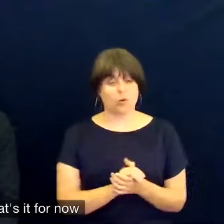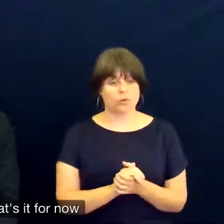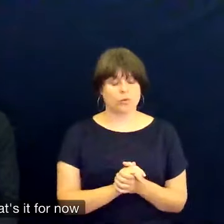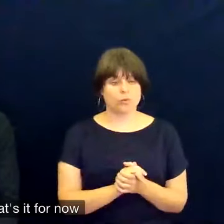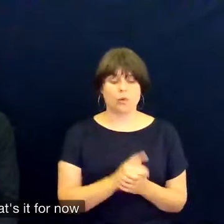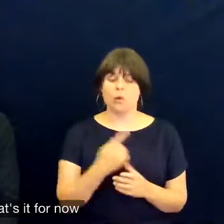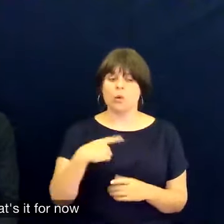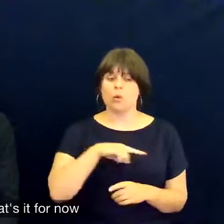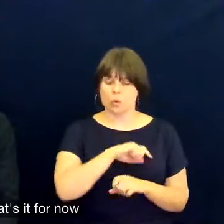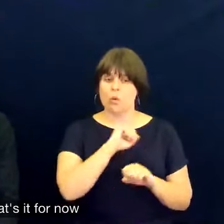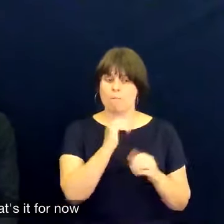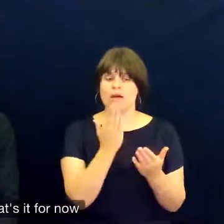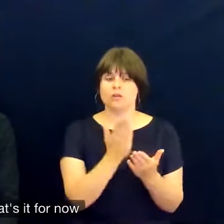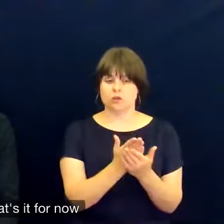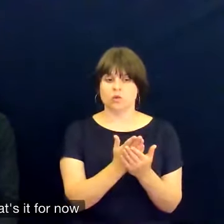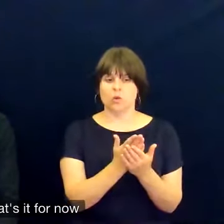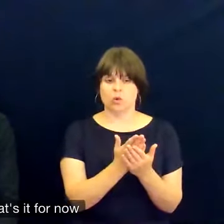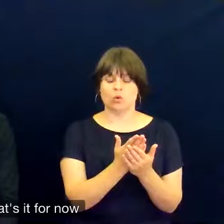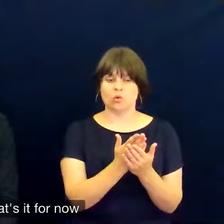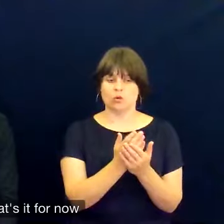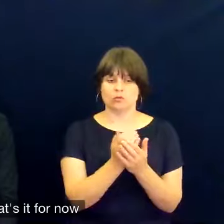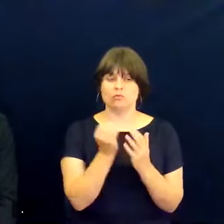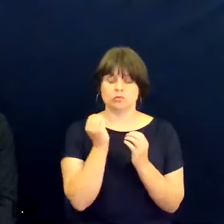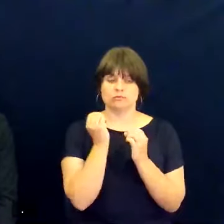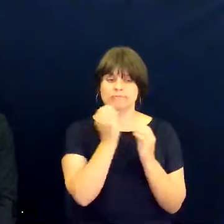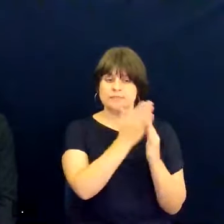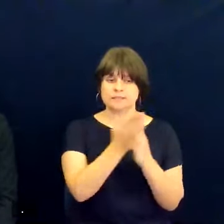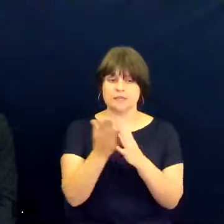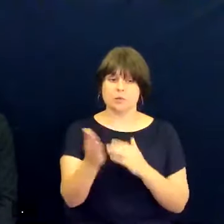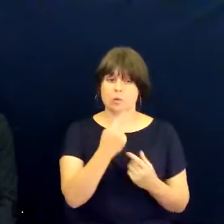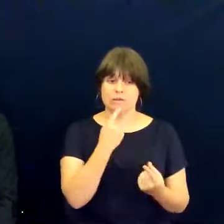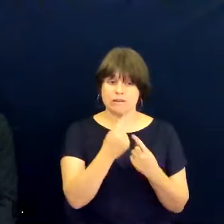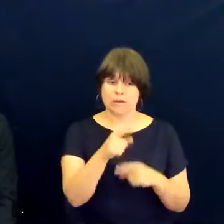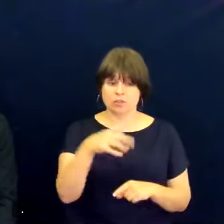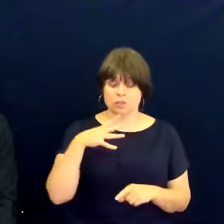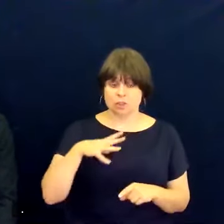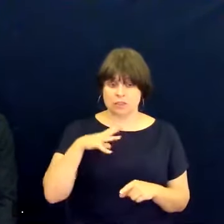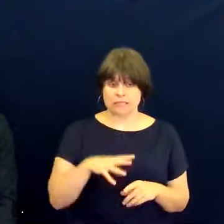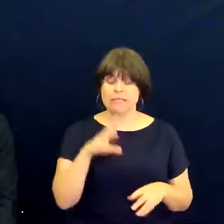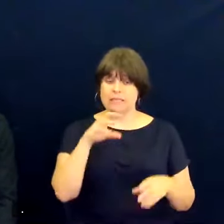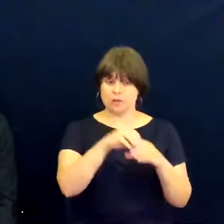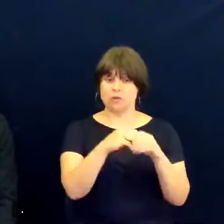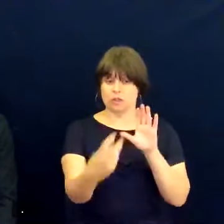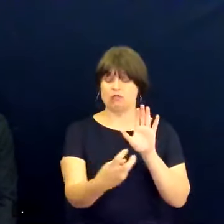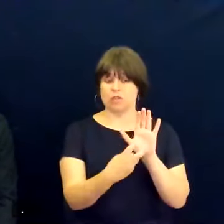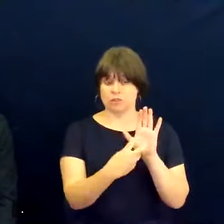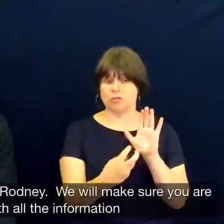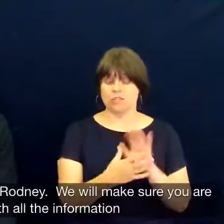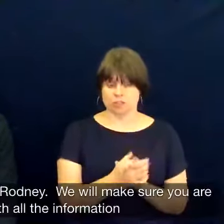make sure you provide you with all the information you need including the registration.